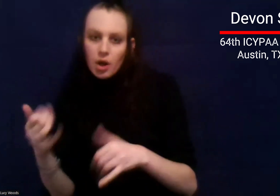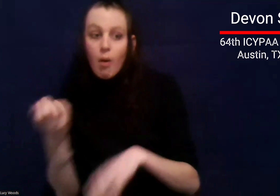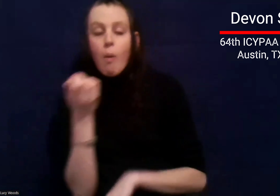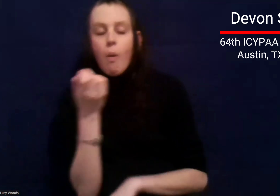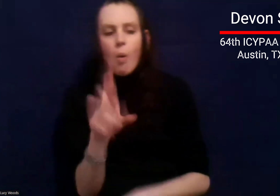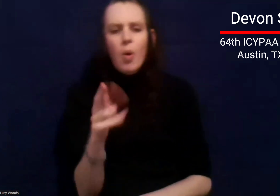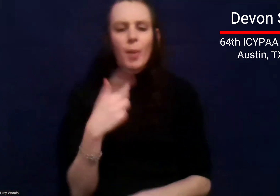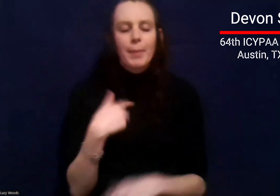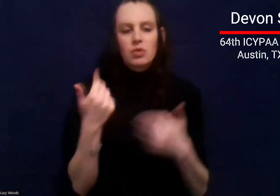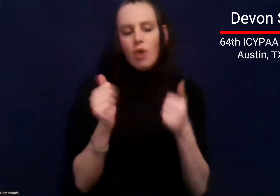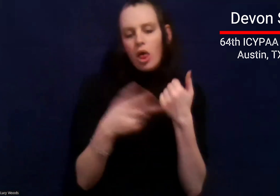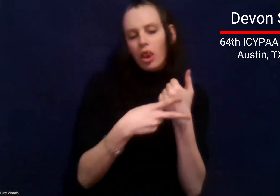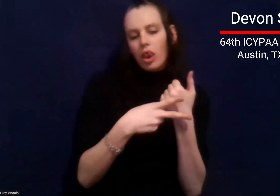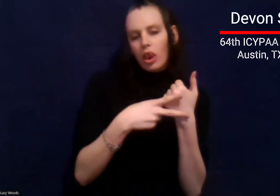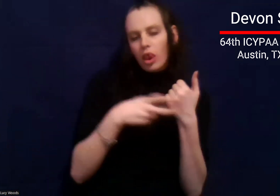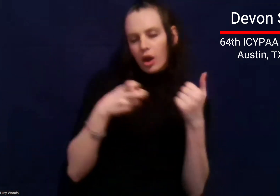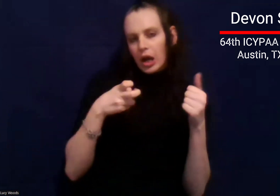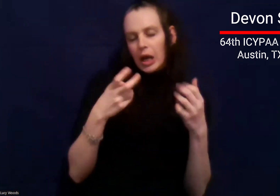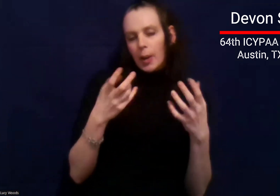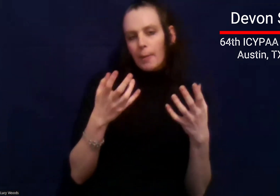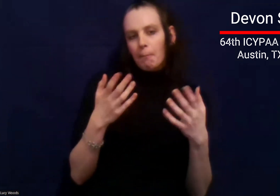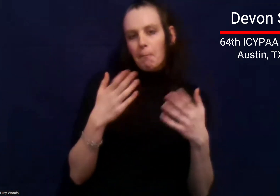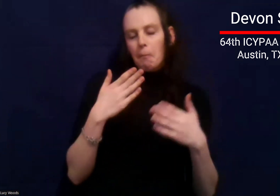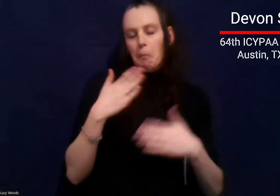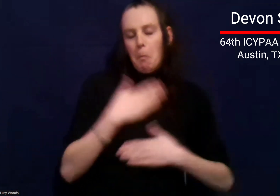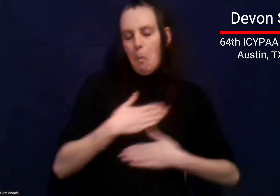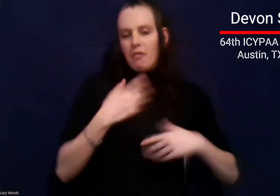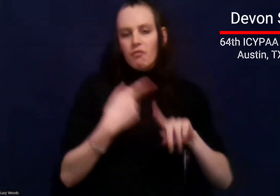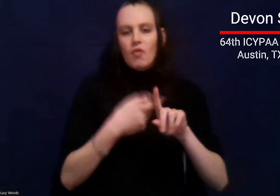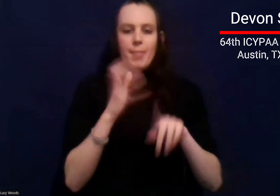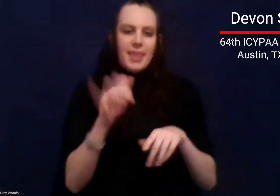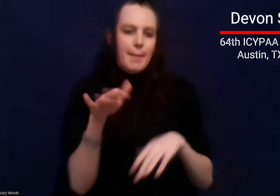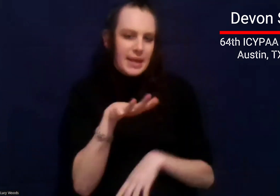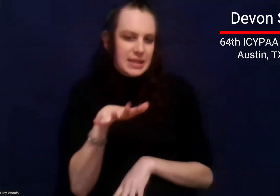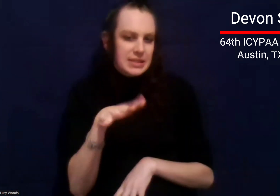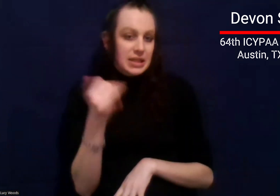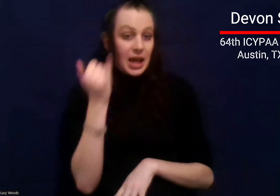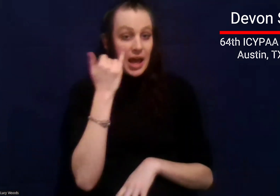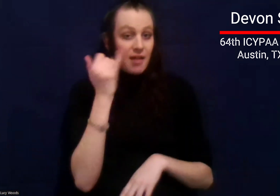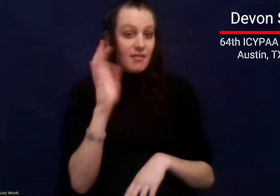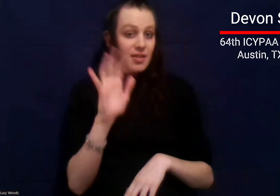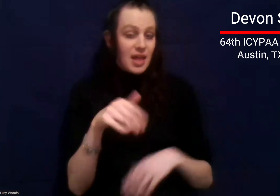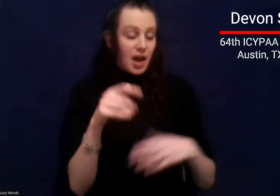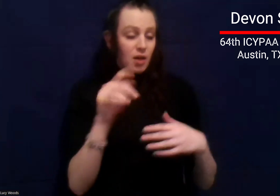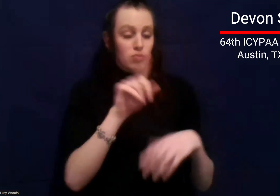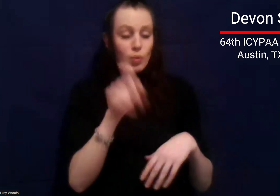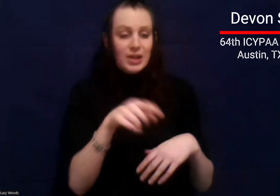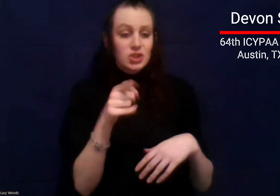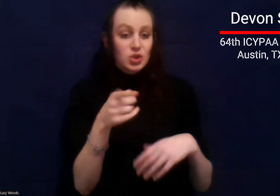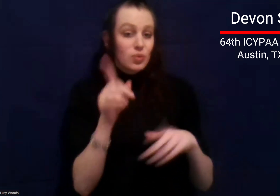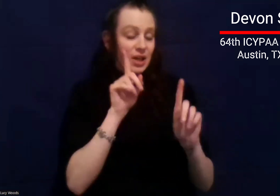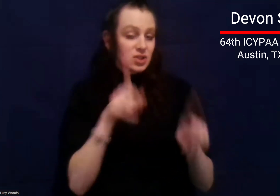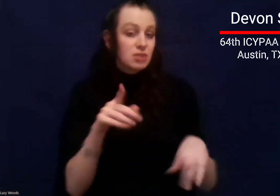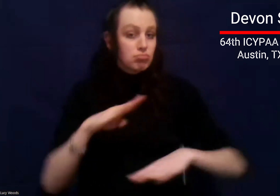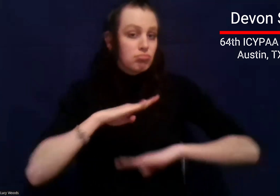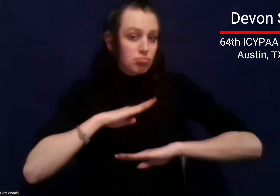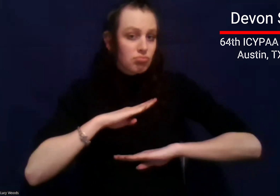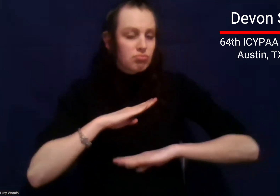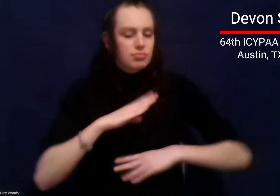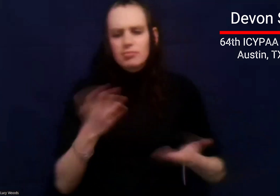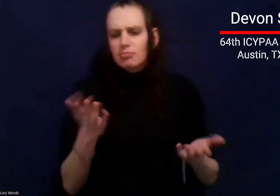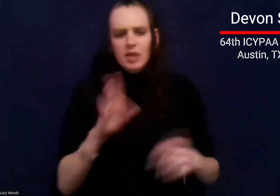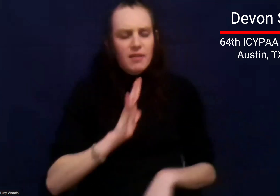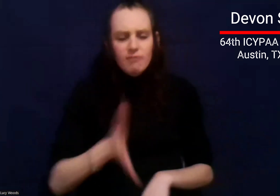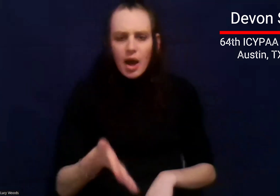atmosphere of such places? If you answer these questions satisfactorily, you need have no apprehension. Go or stay